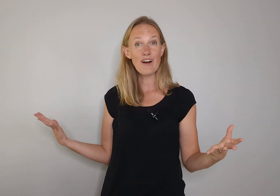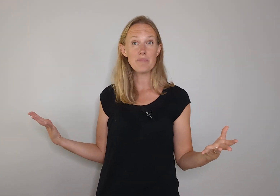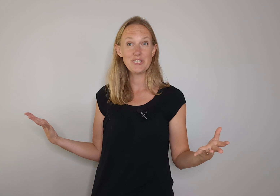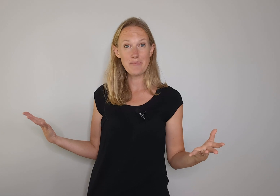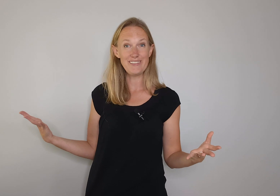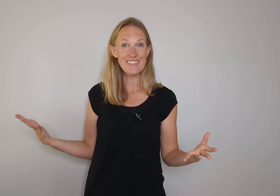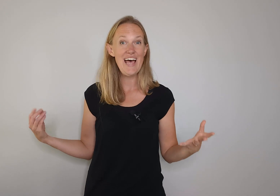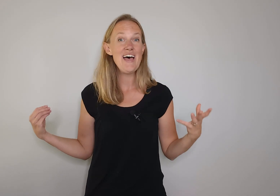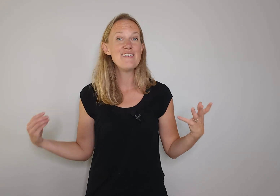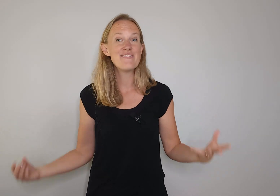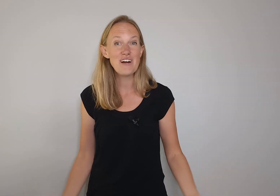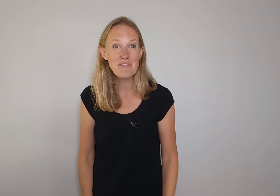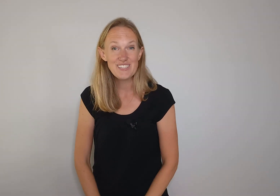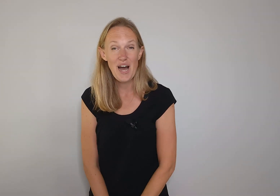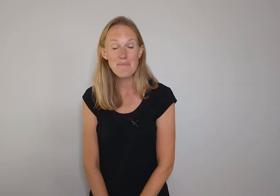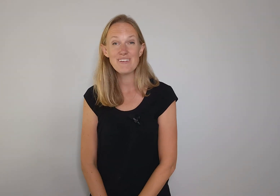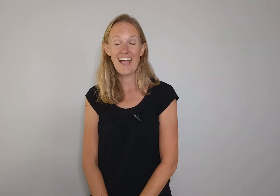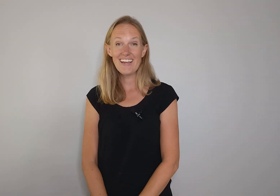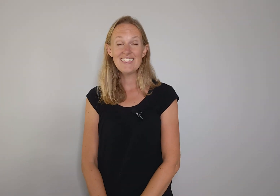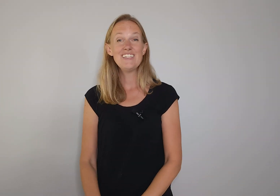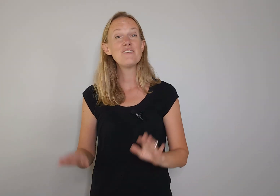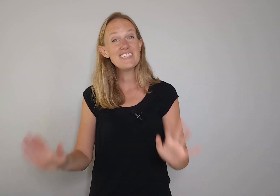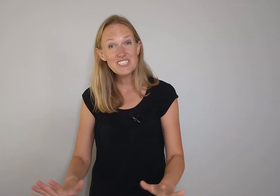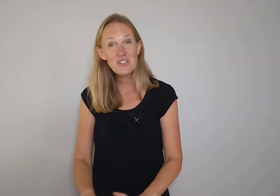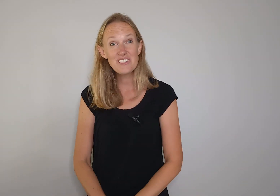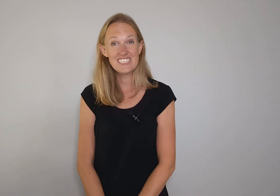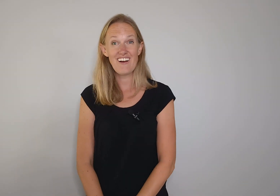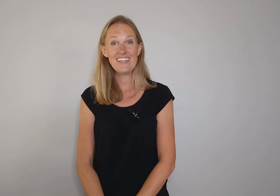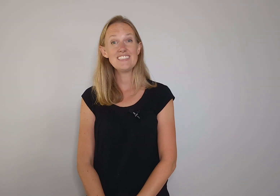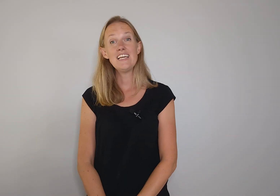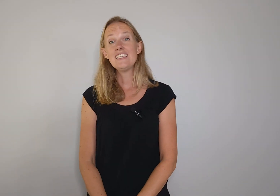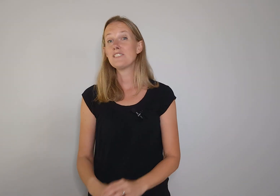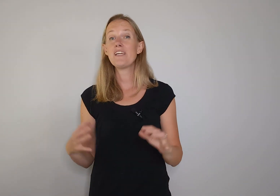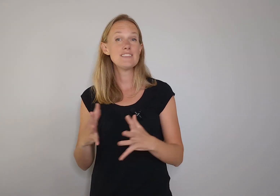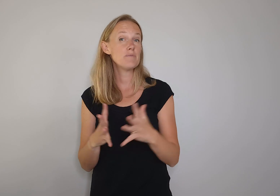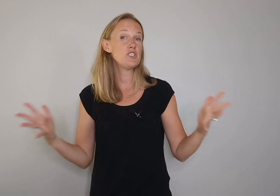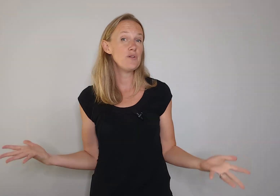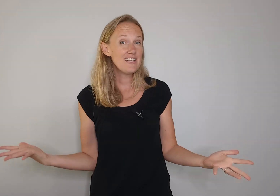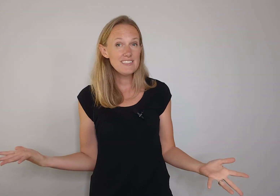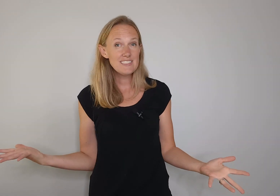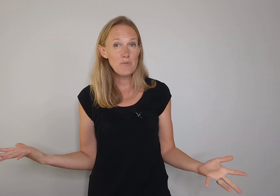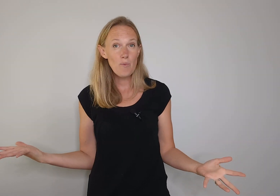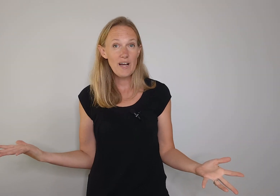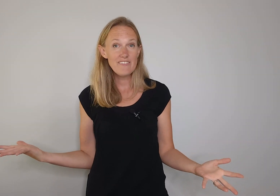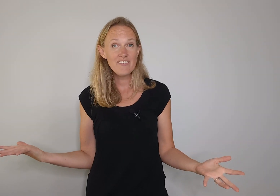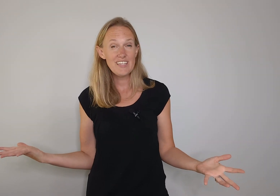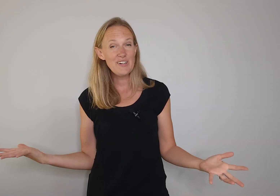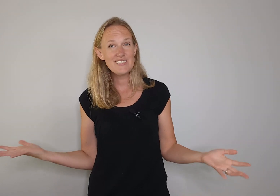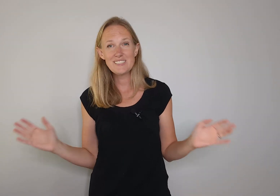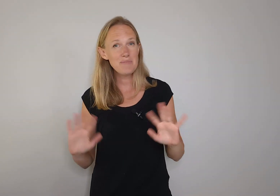heart be troubled from the top. Okay, don't get discouraged, guys. Just because I'm shooting this in one video doesn't mean you